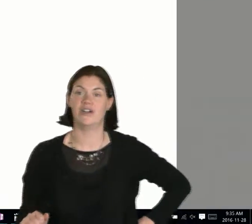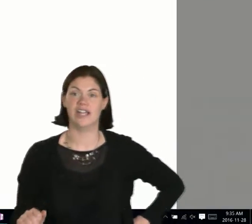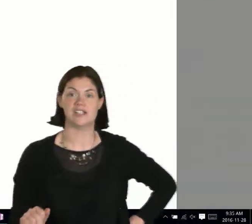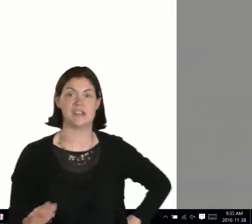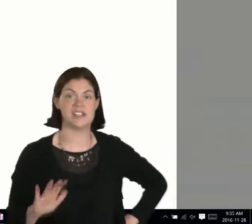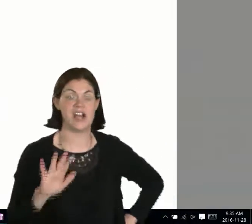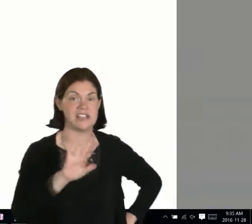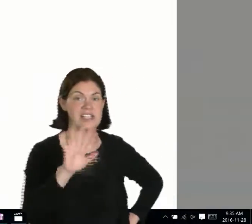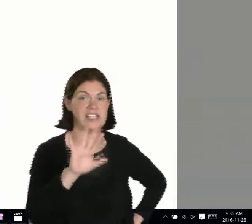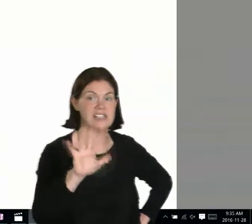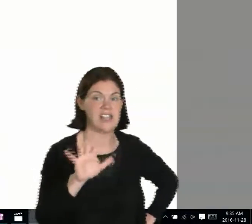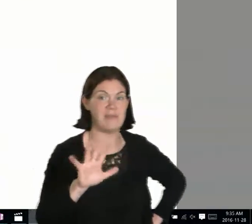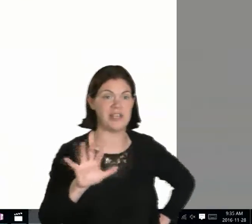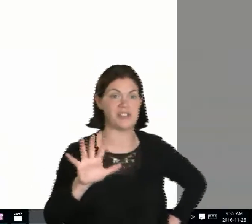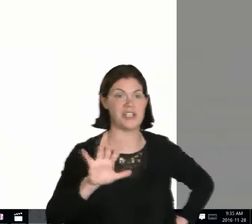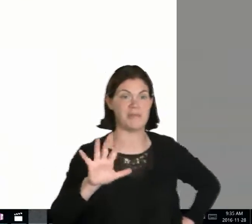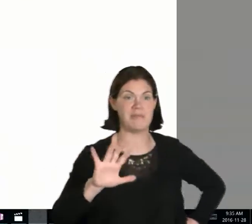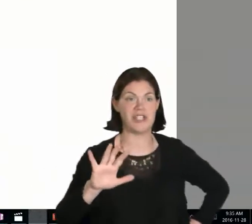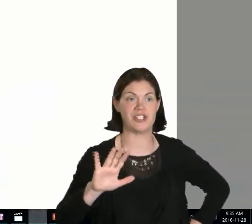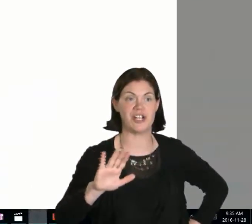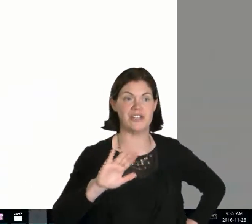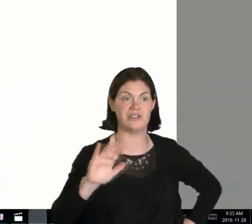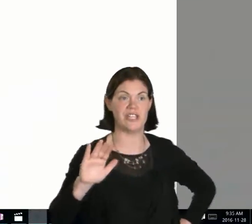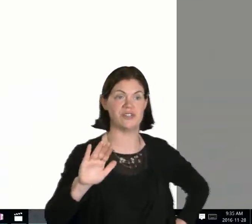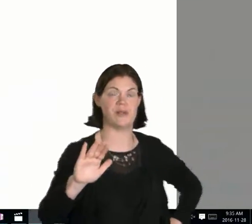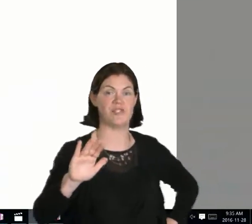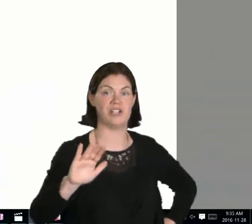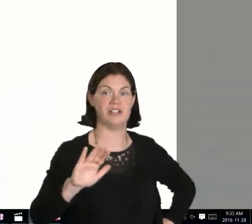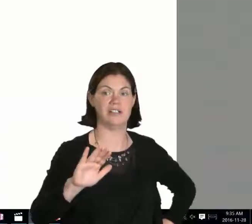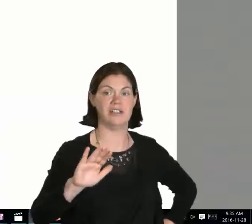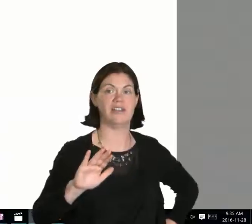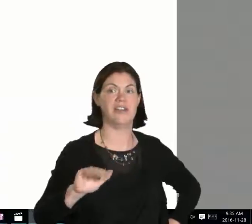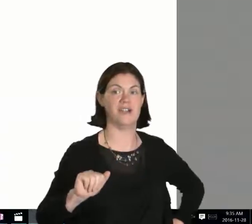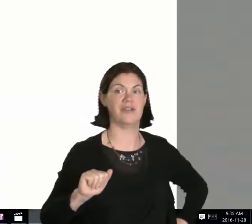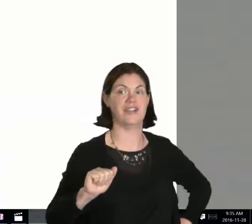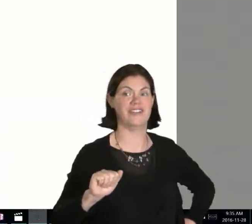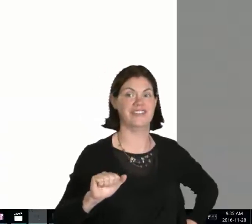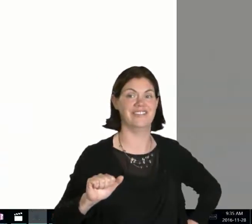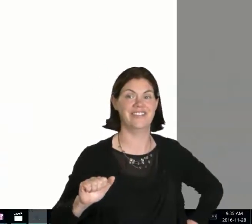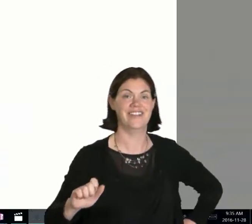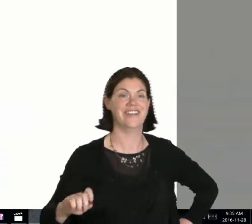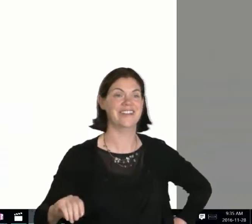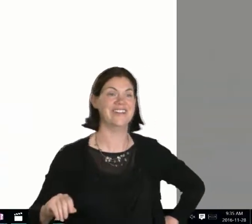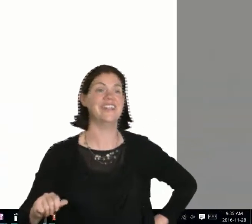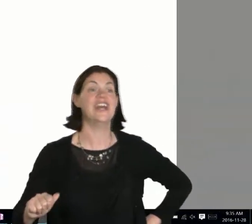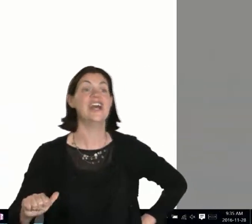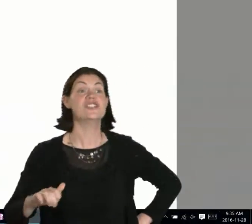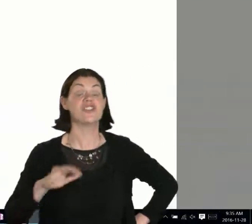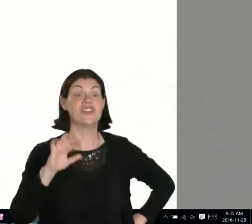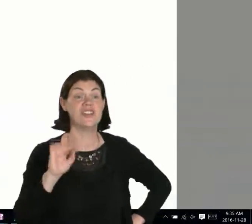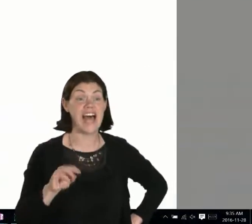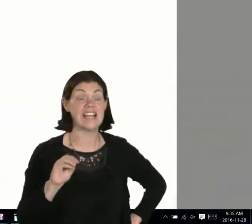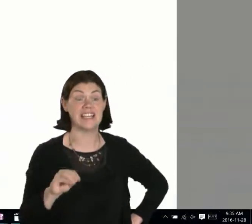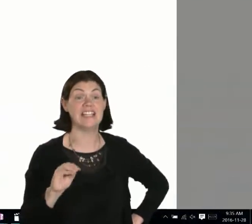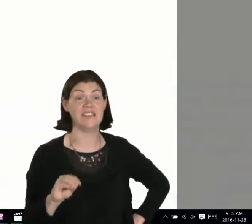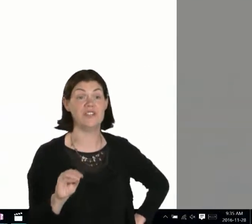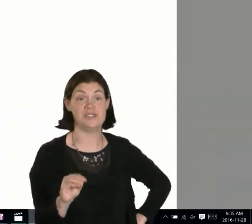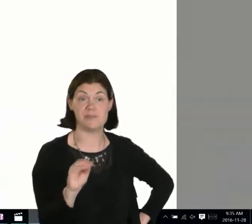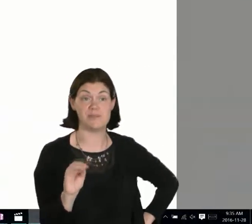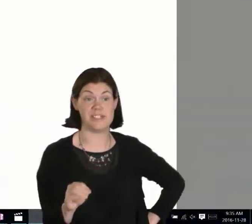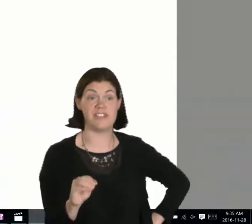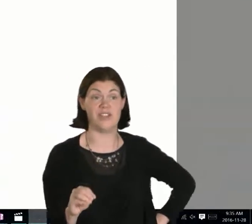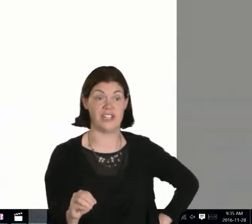All right, so I see Leeds typing, so I just want to make sure I don't interrupt her. There we go. Good. So that can give